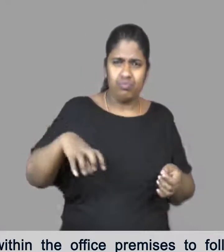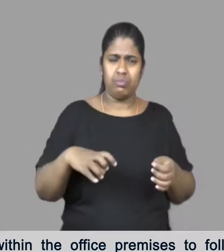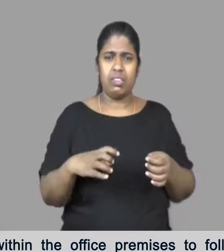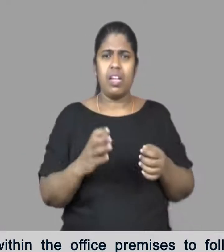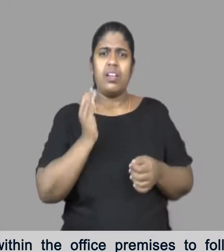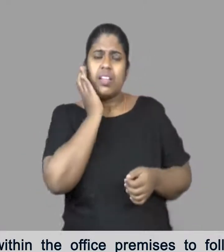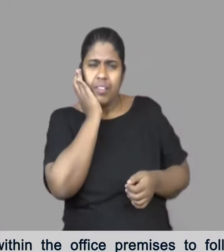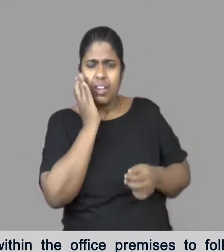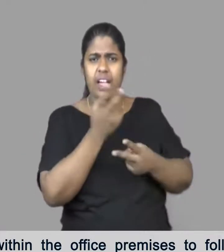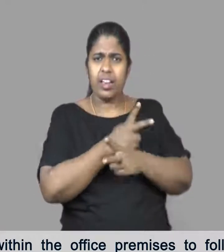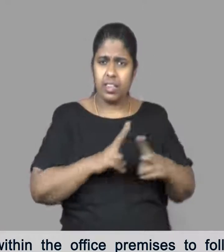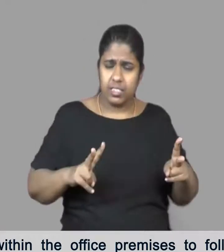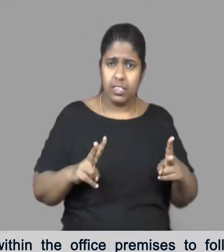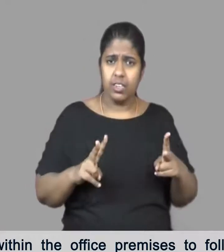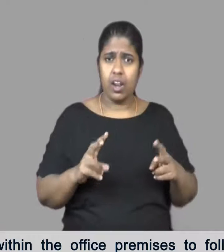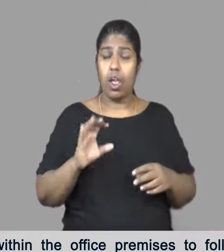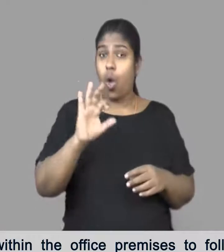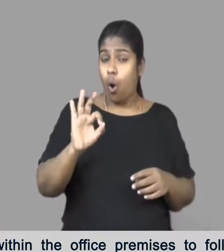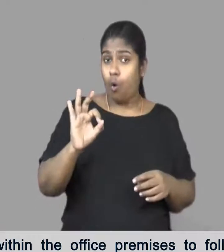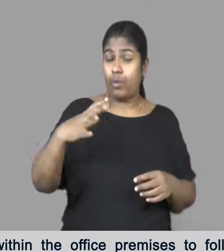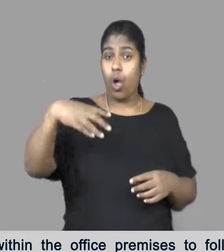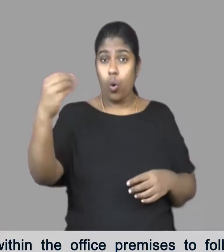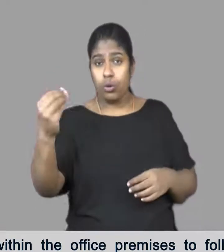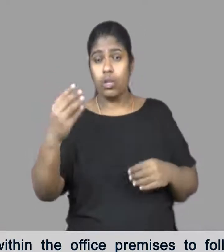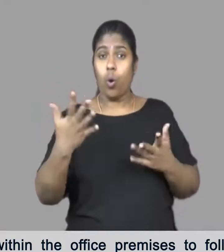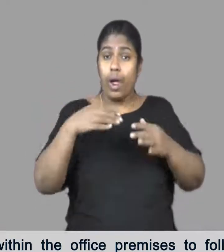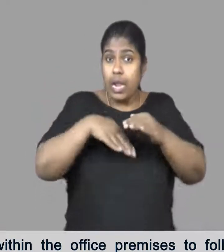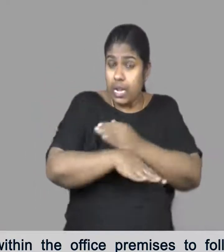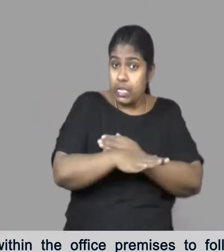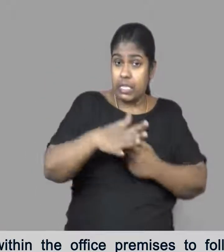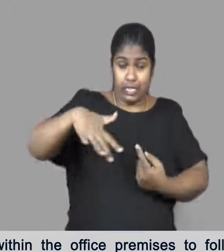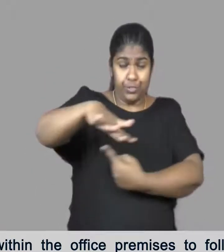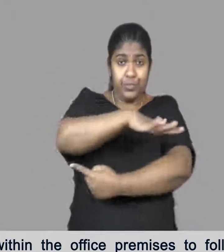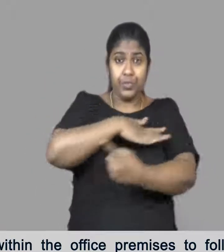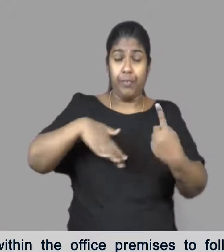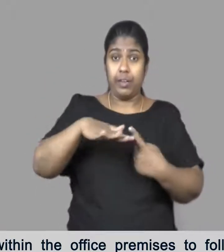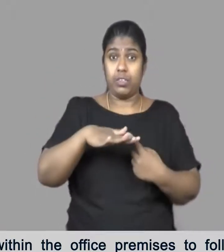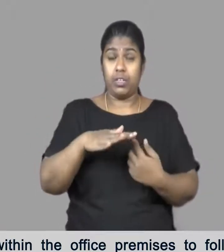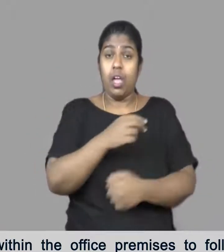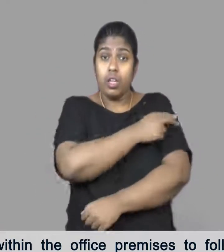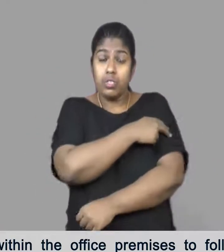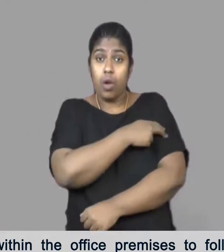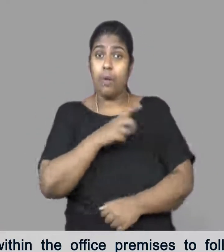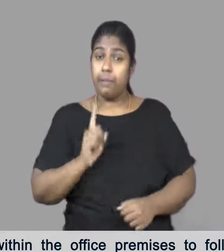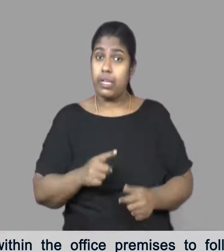cafeteria, etc., outside and within the office premises,